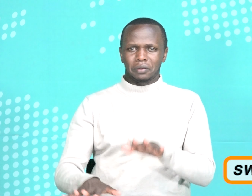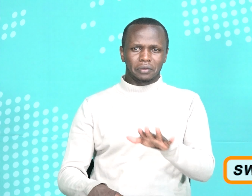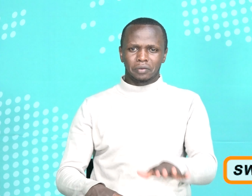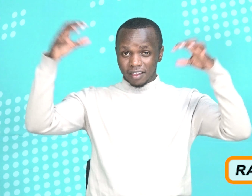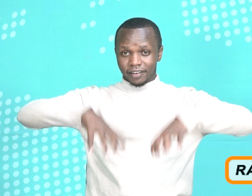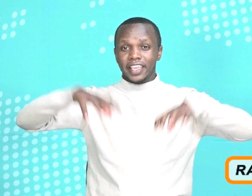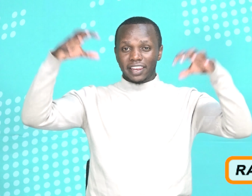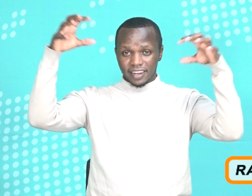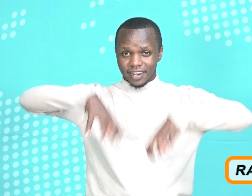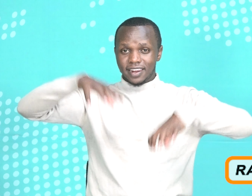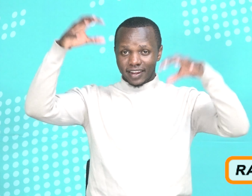rain,